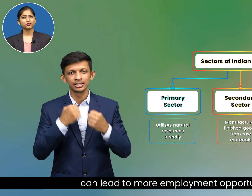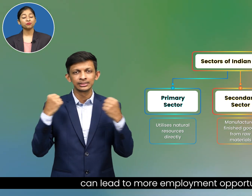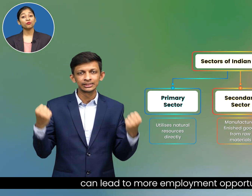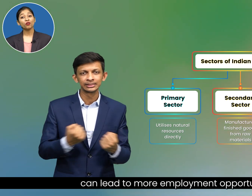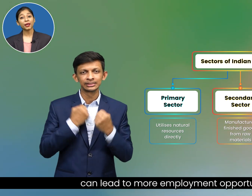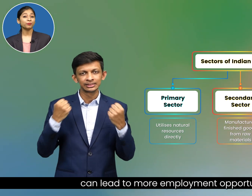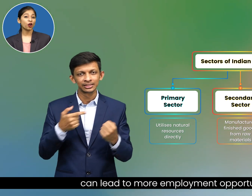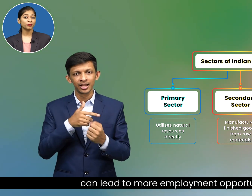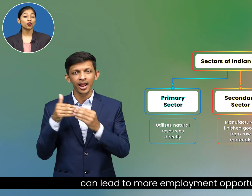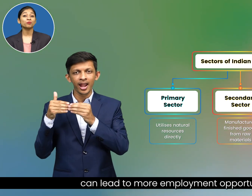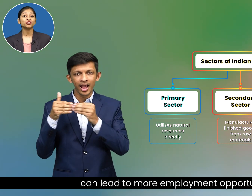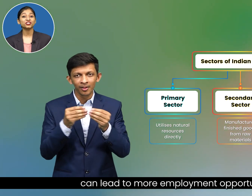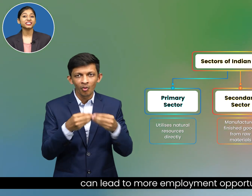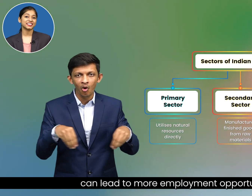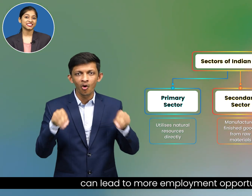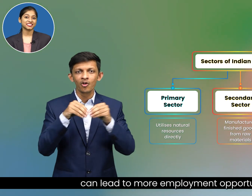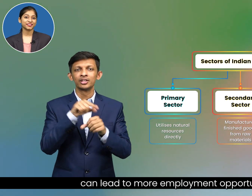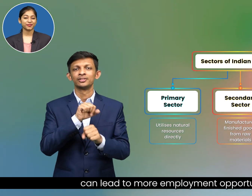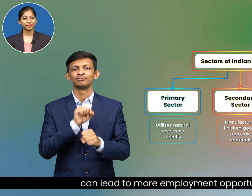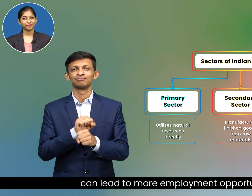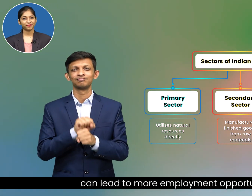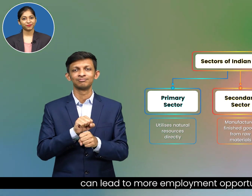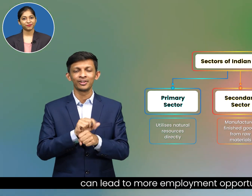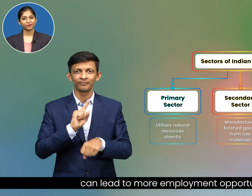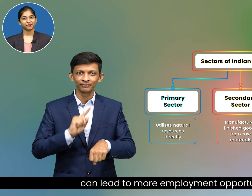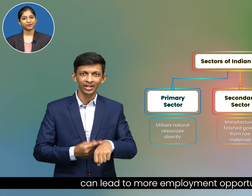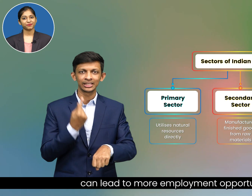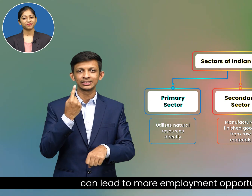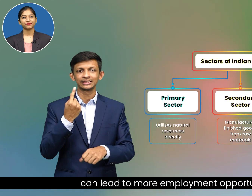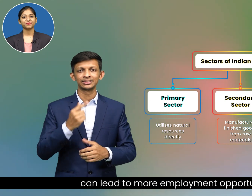can lead to more employment opportunities